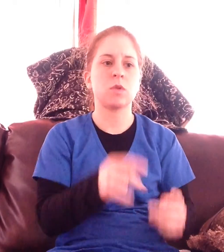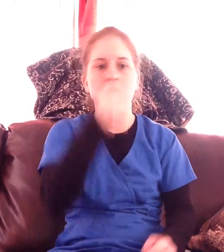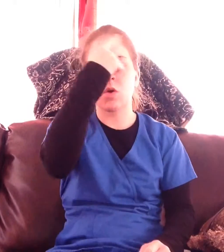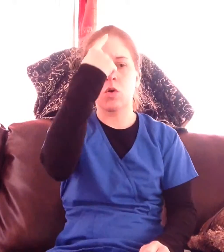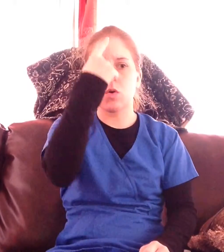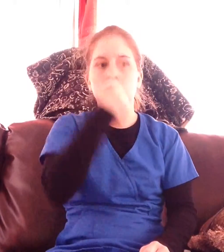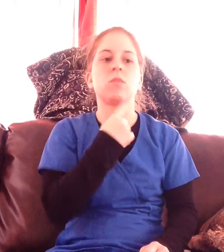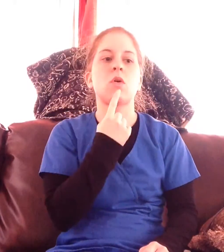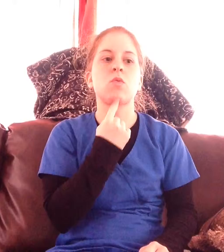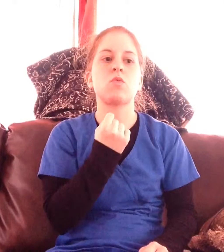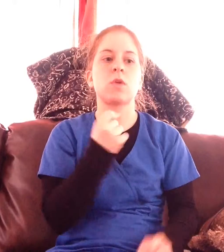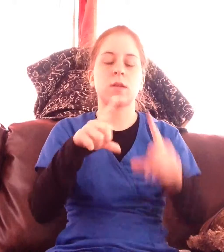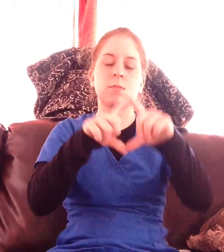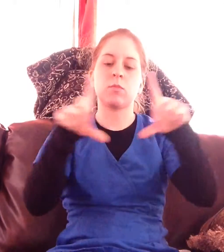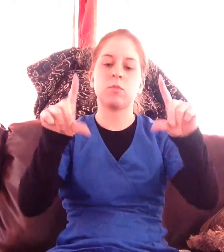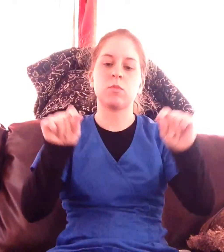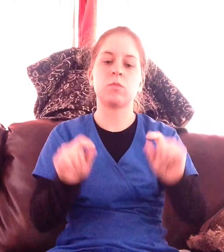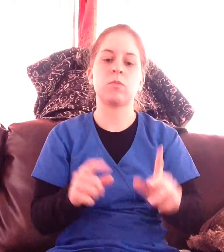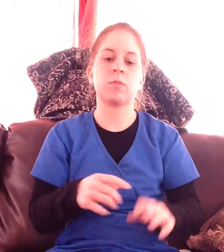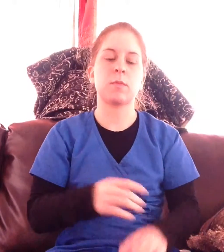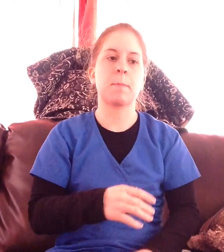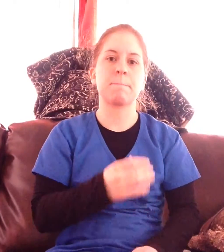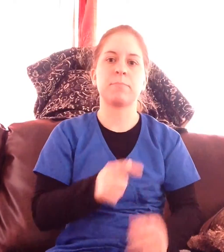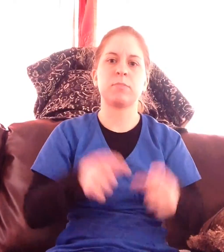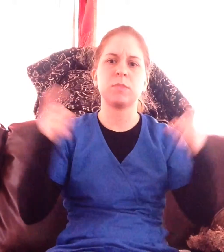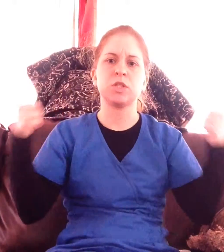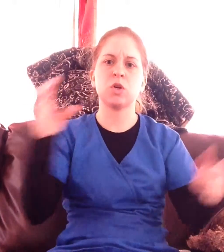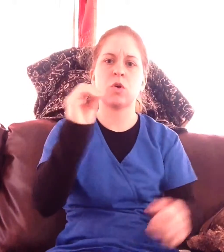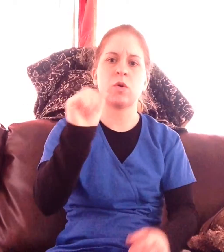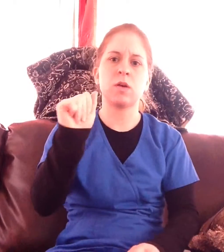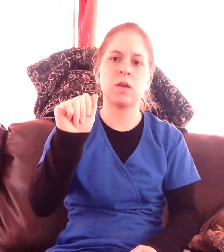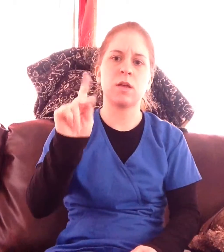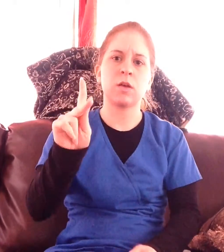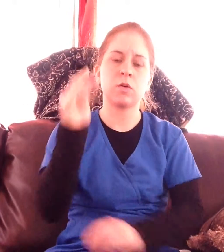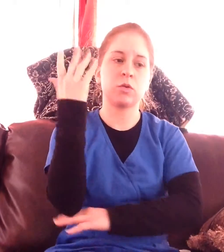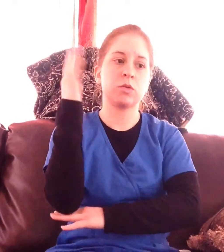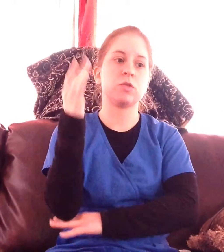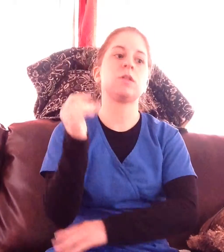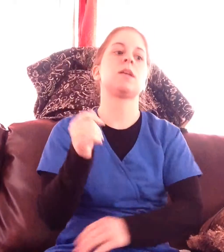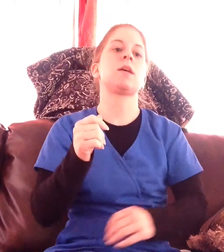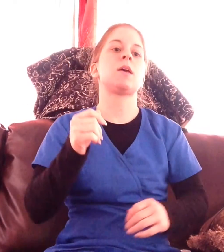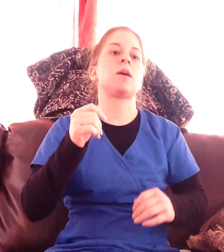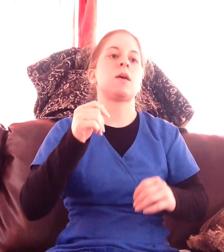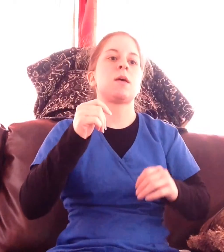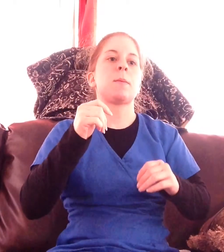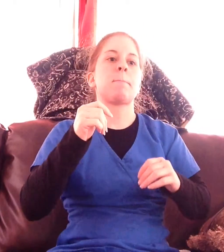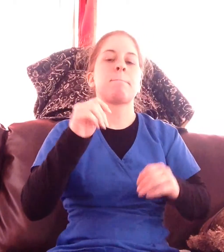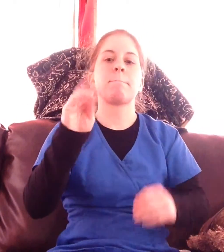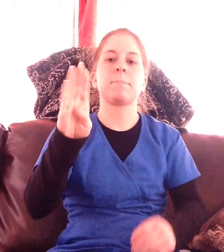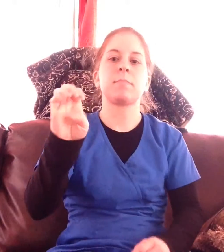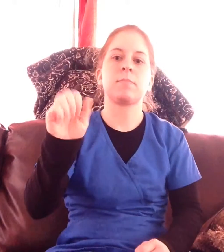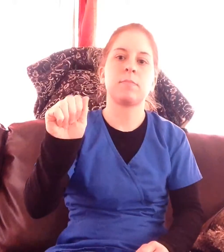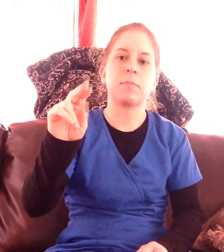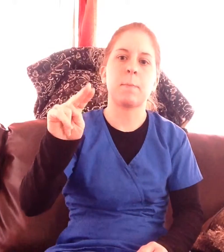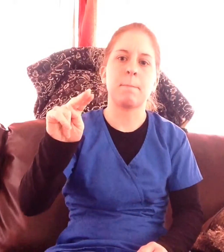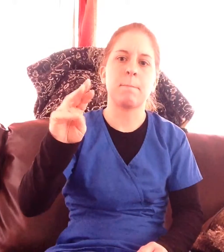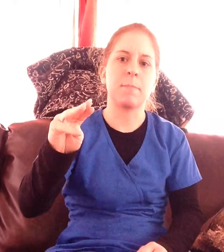the fireplace there are many, many horse brasses, which are brass good luck